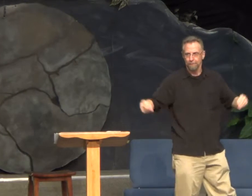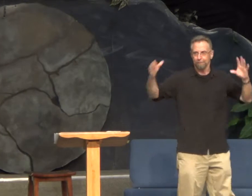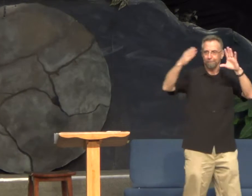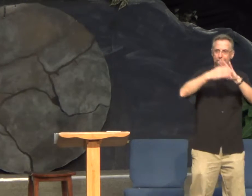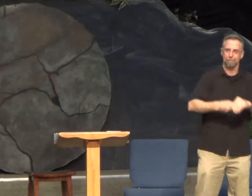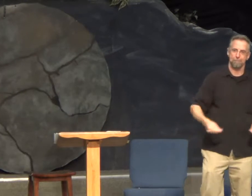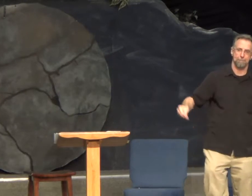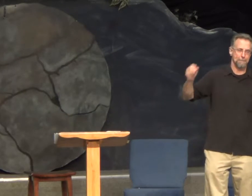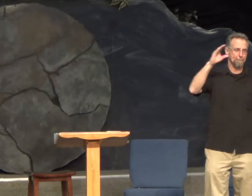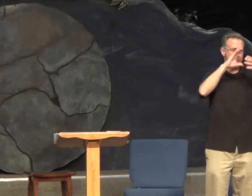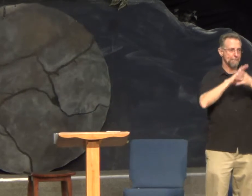And you know this story.